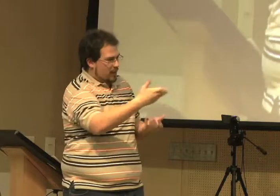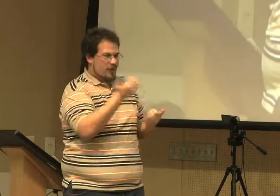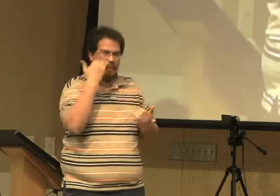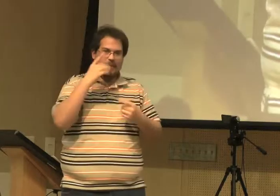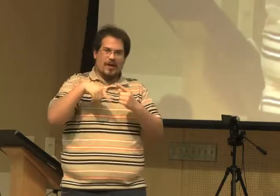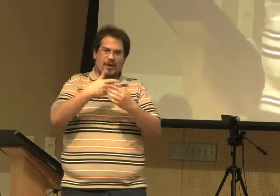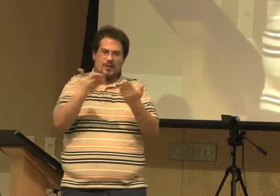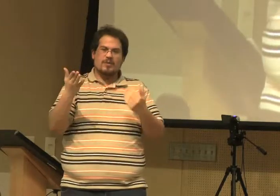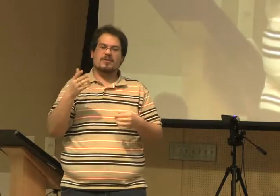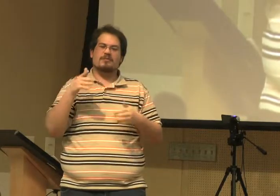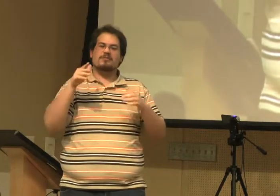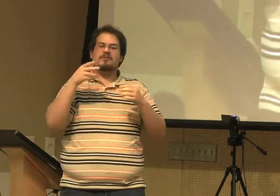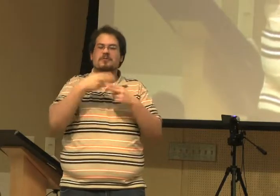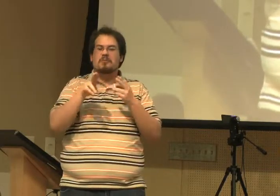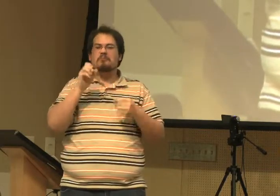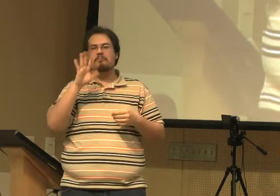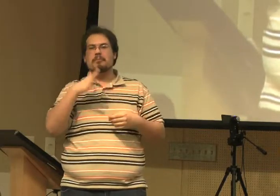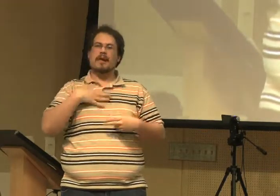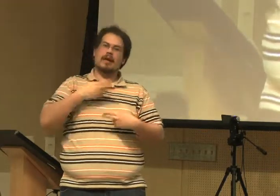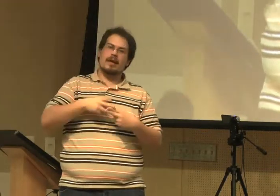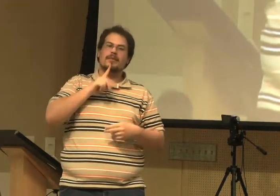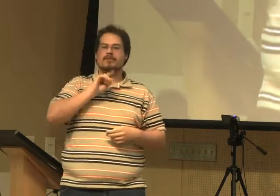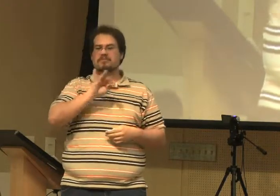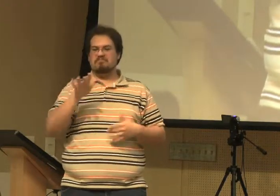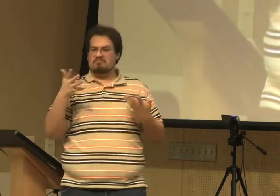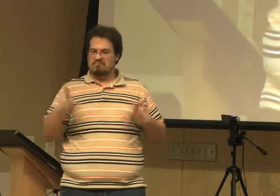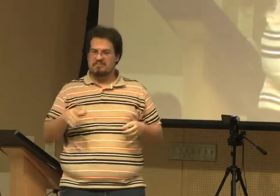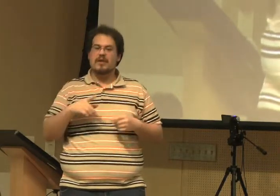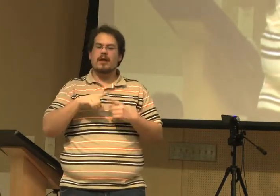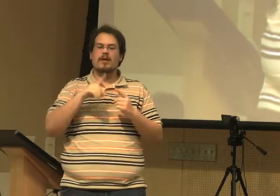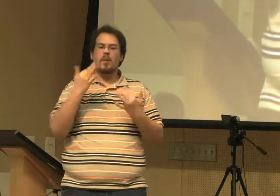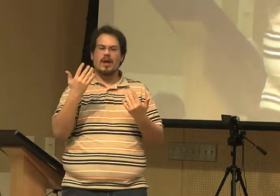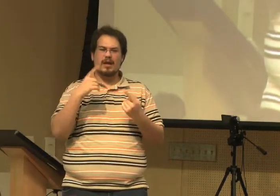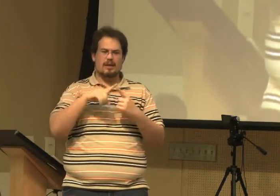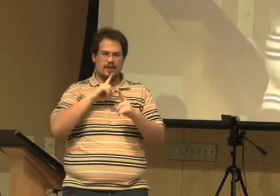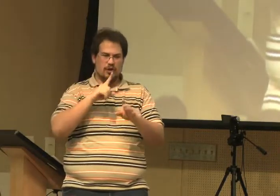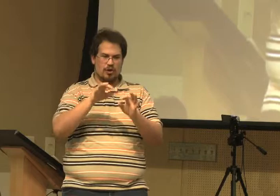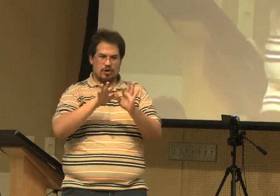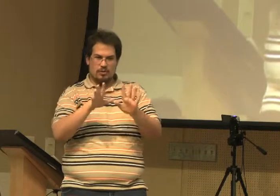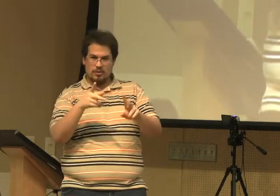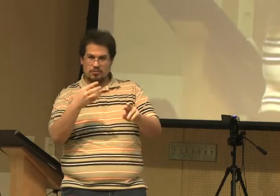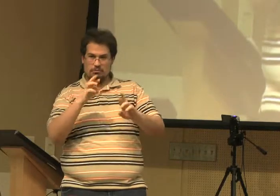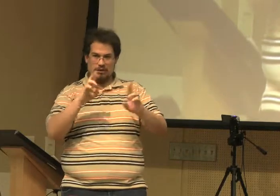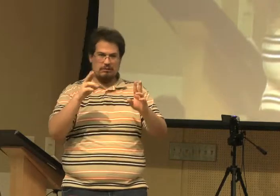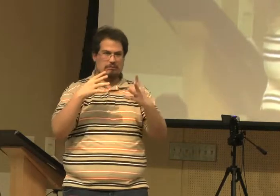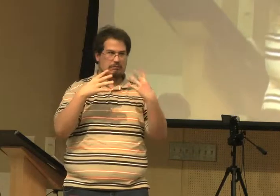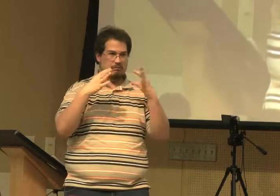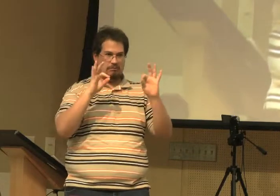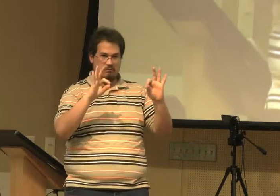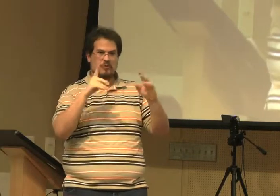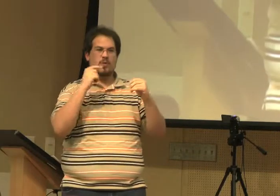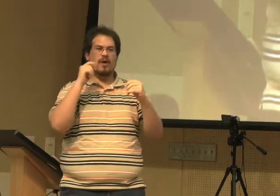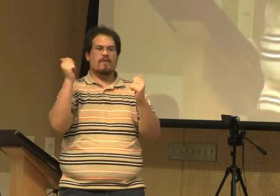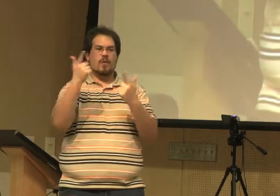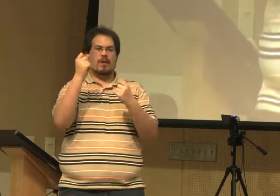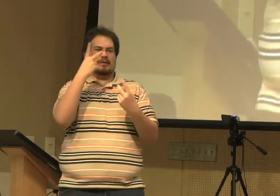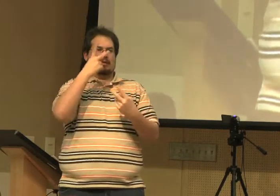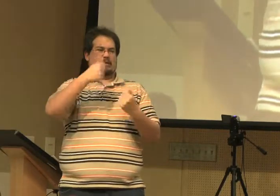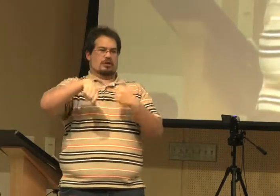And really, please make sure that you're visible to everyone and introduce yourself. We want to know who you are. And when you are up here, please make sure that everyone